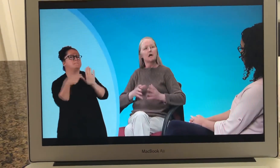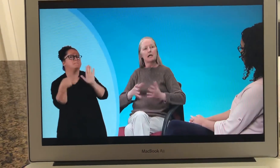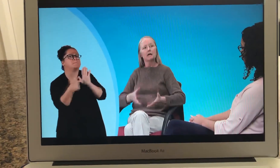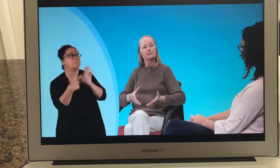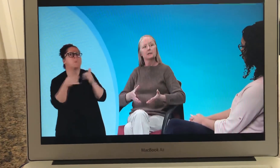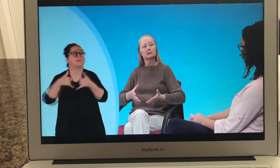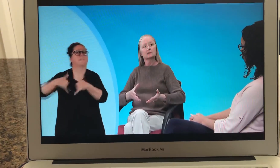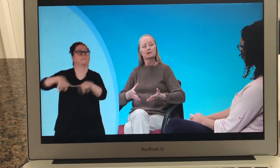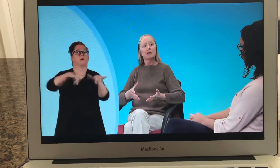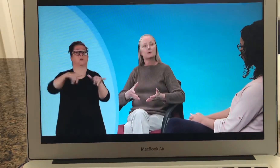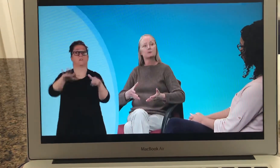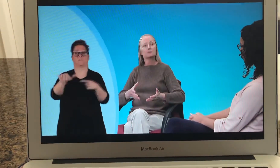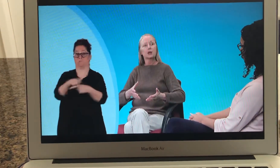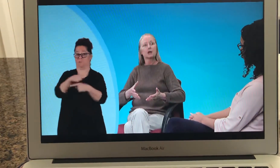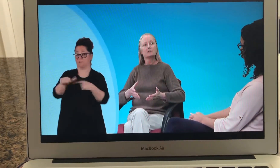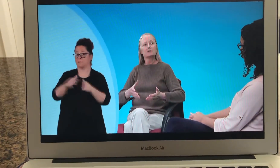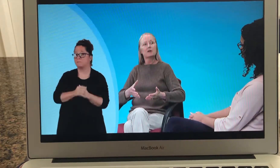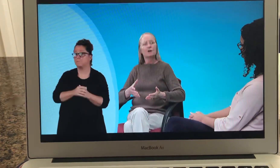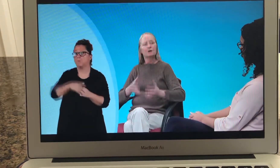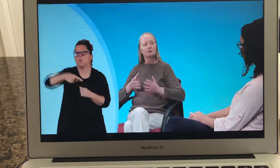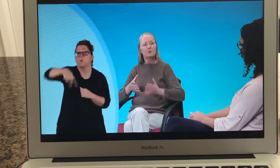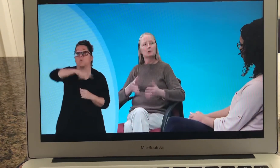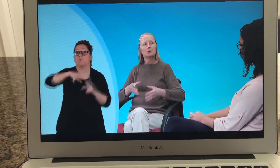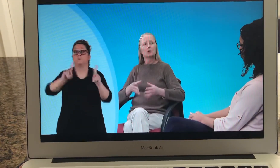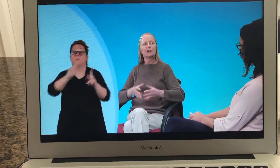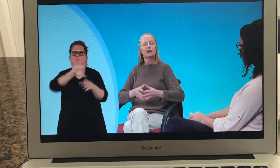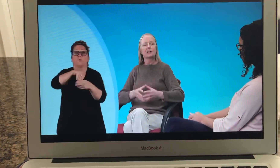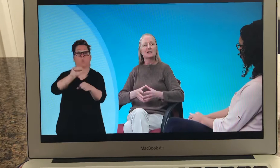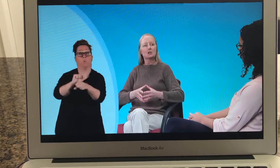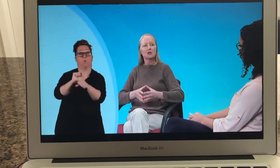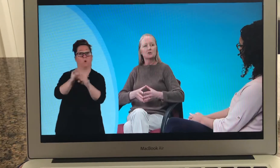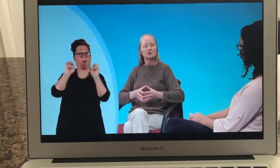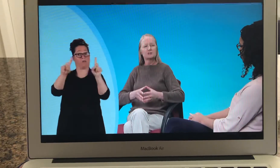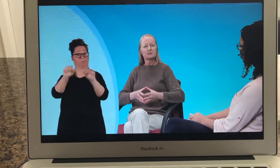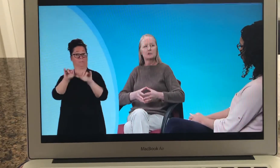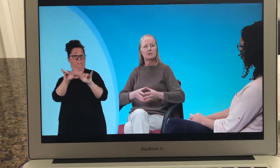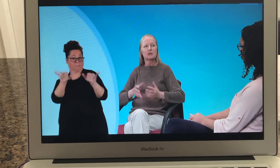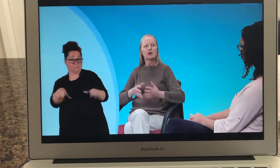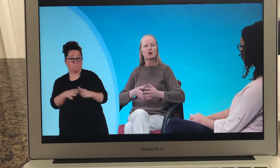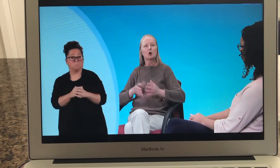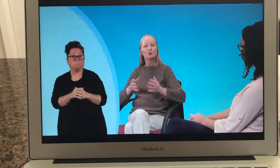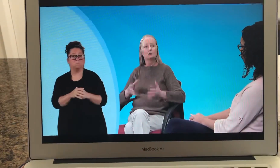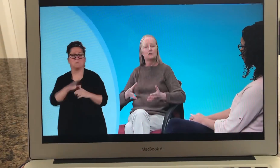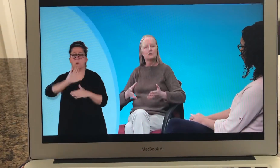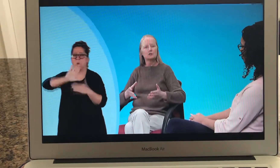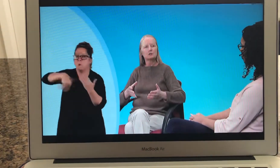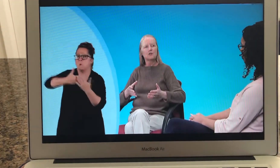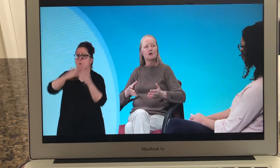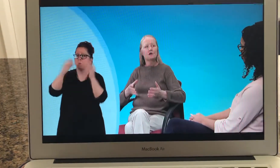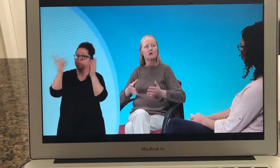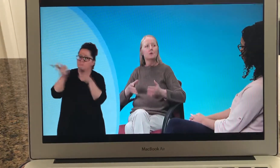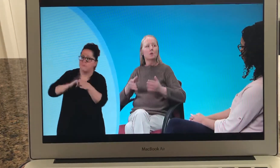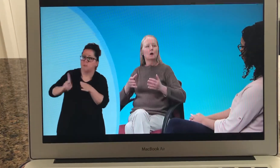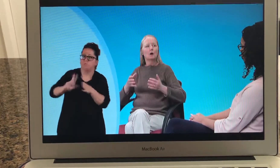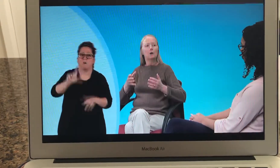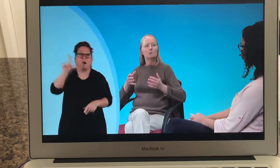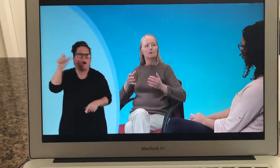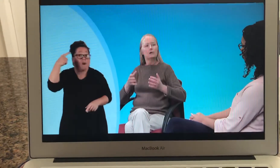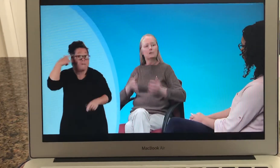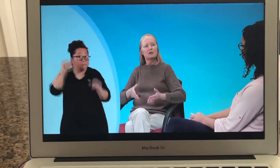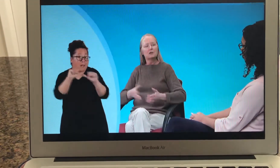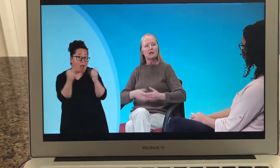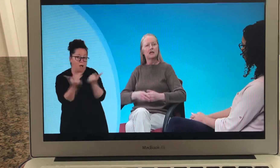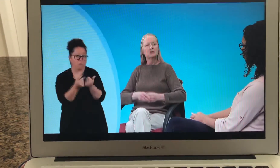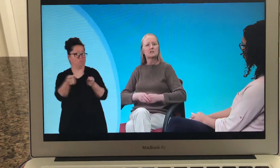Education explains this thing, that the role of education team is